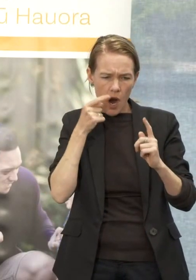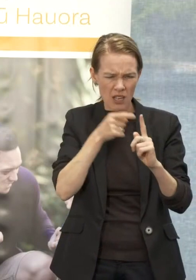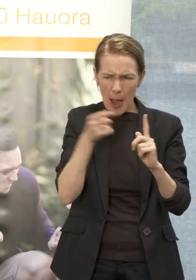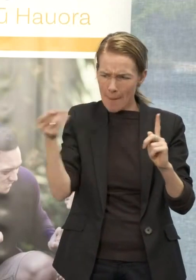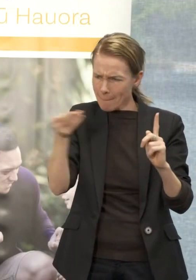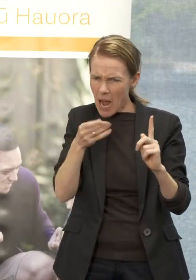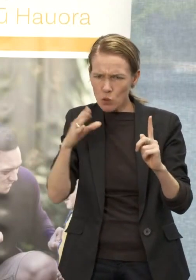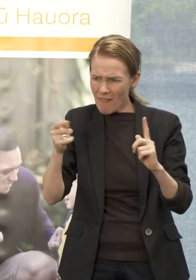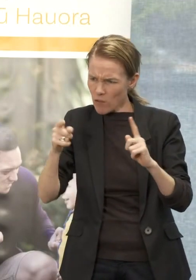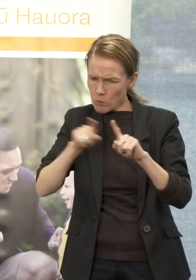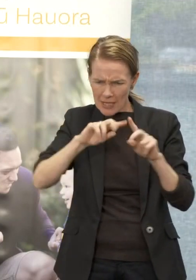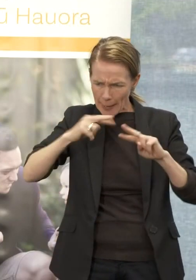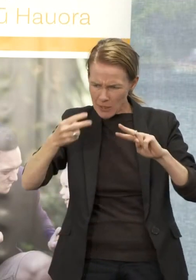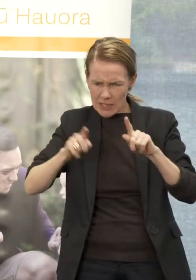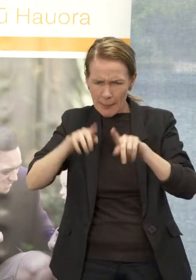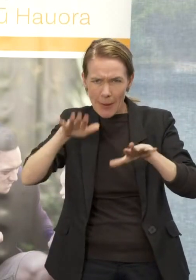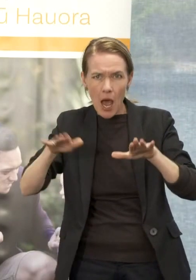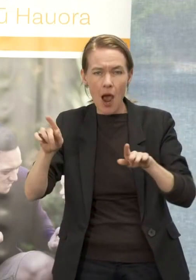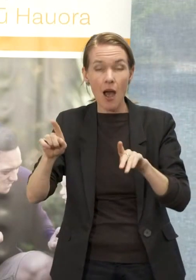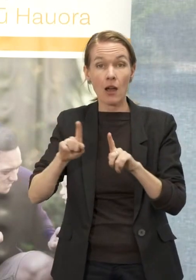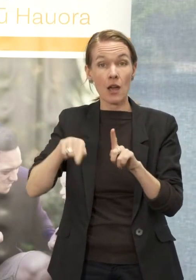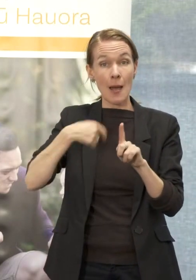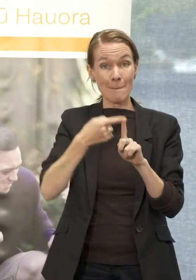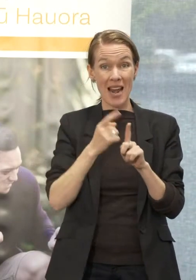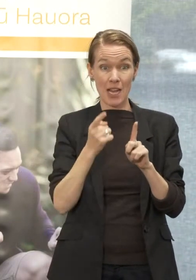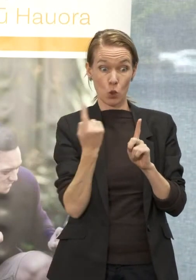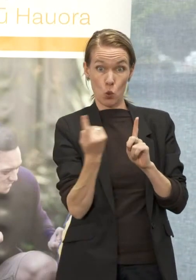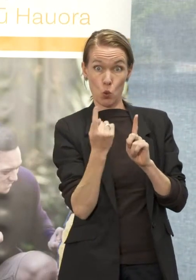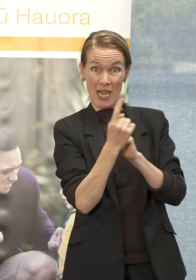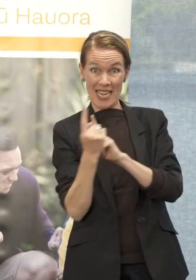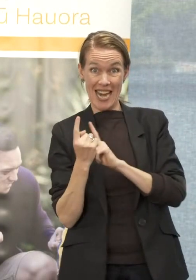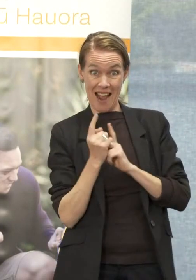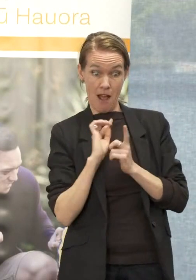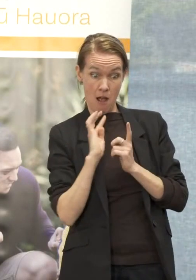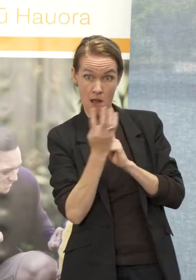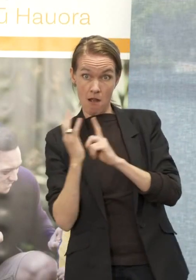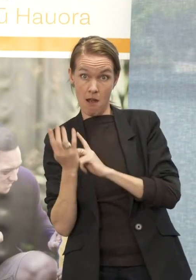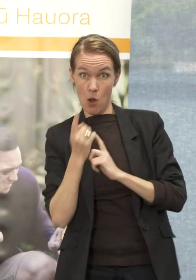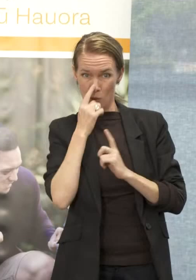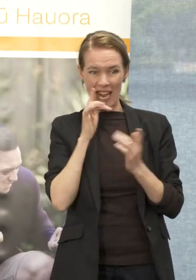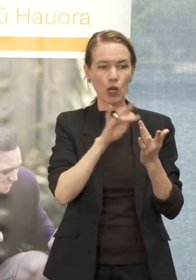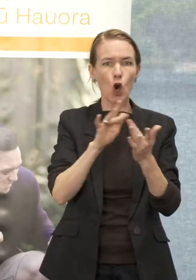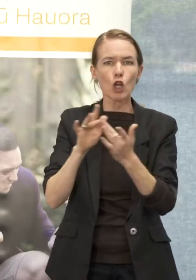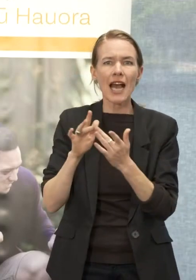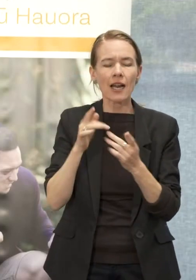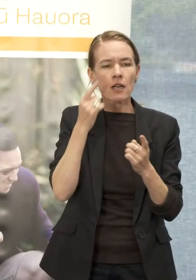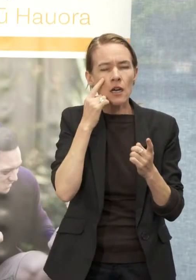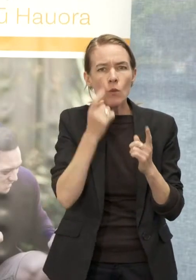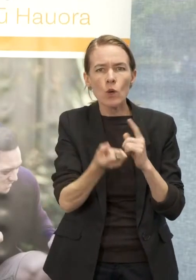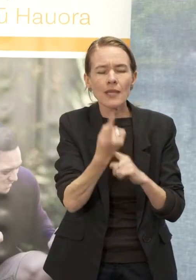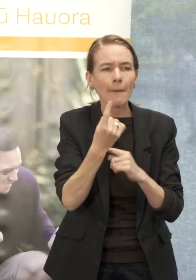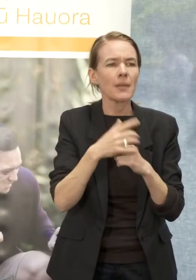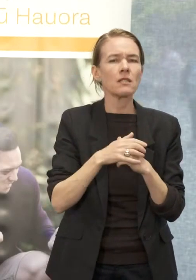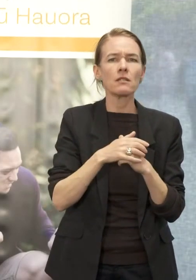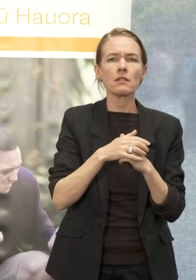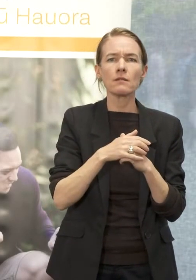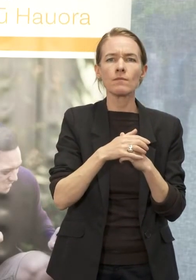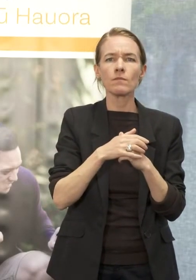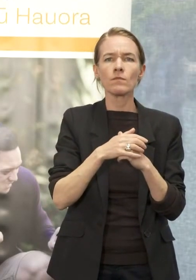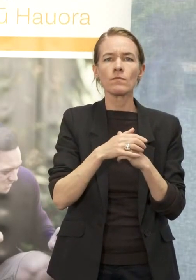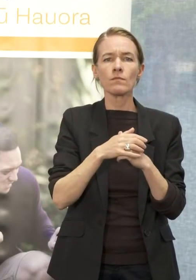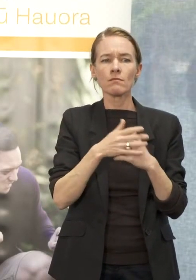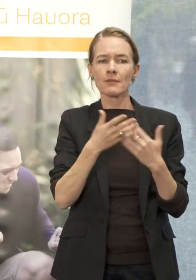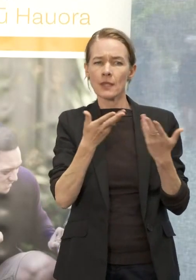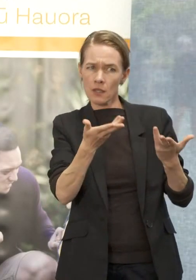We've got really good contact tracing, so we were able to immediately identify the close contacts, the casual contacts,